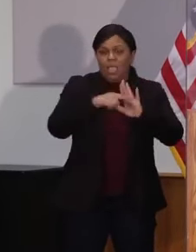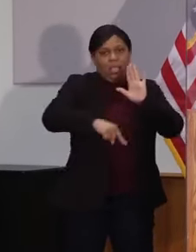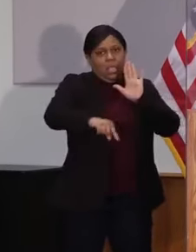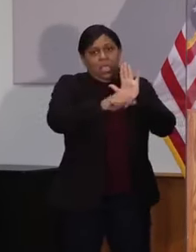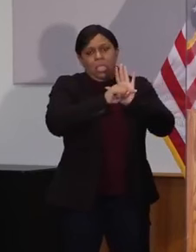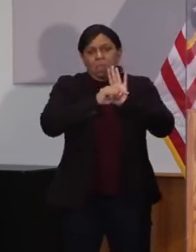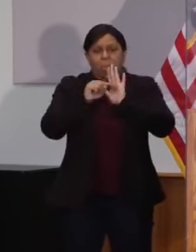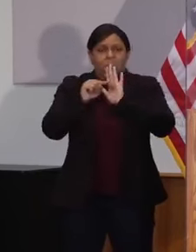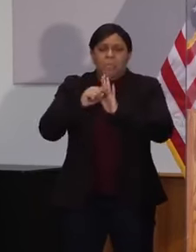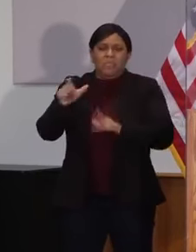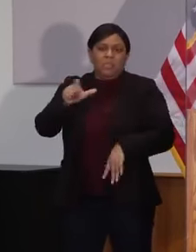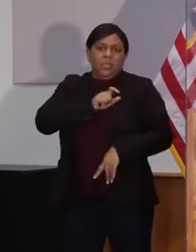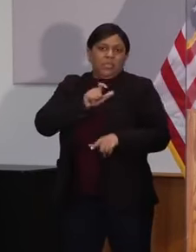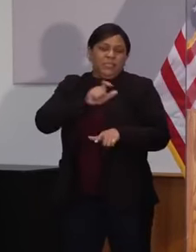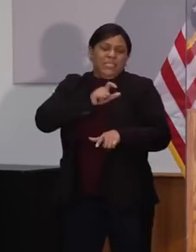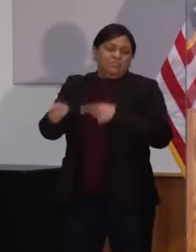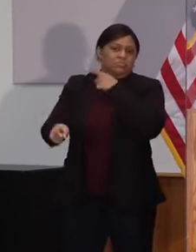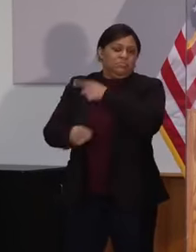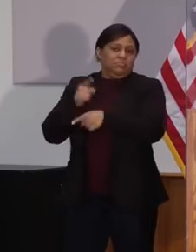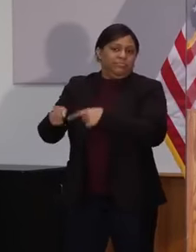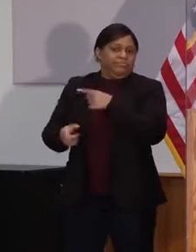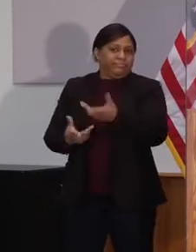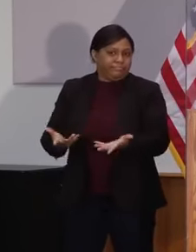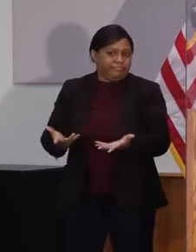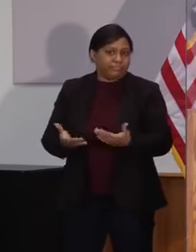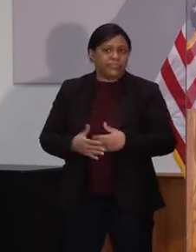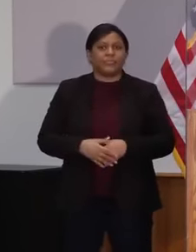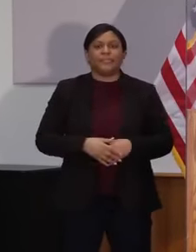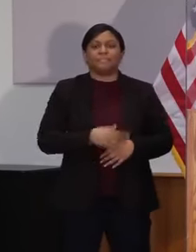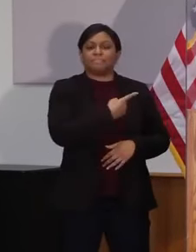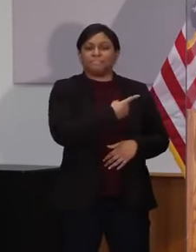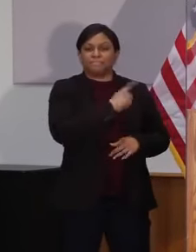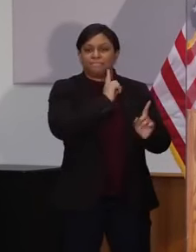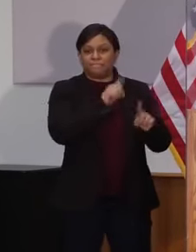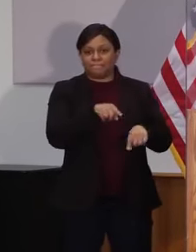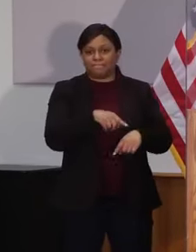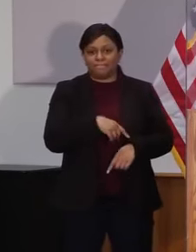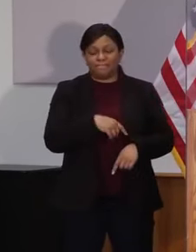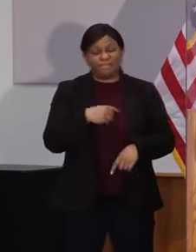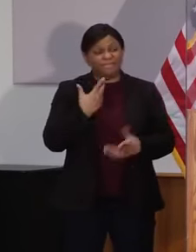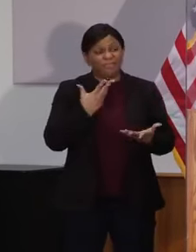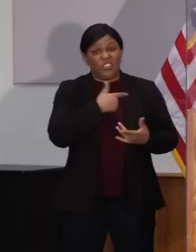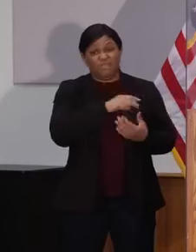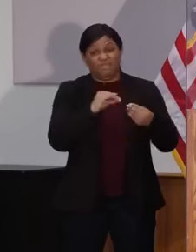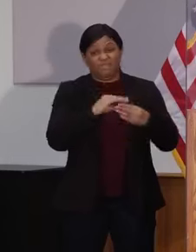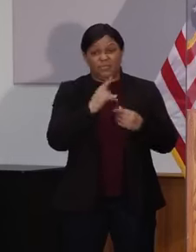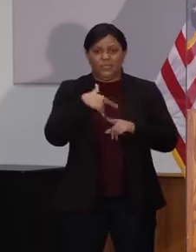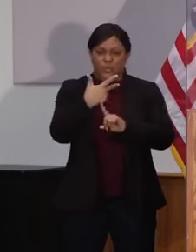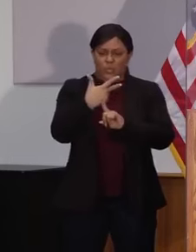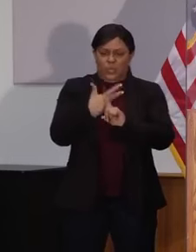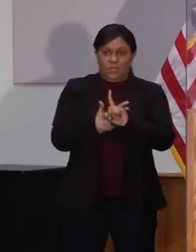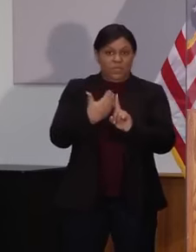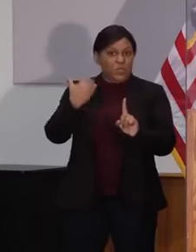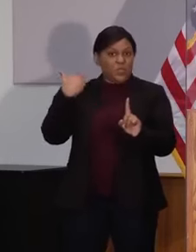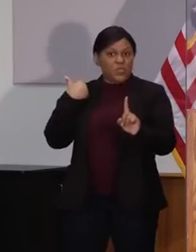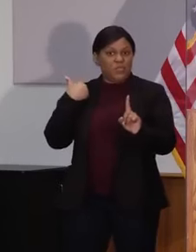not going to deal with that? What I can say is that 3 months ago, I had agencies that